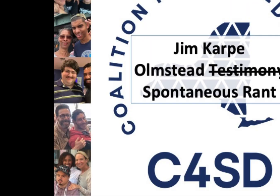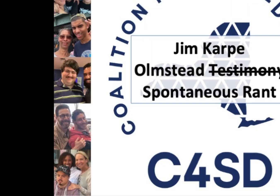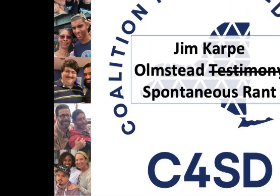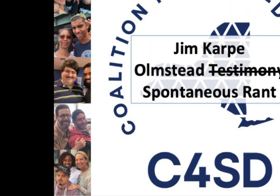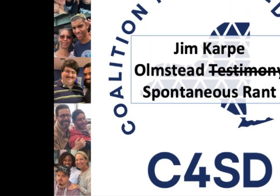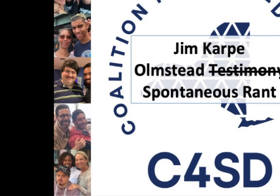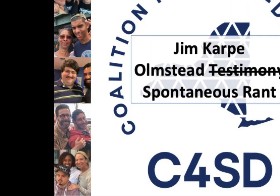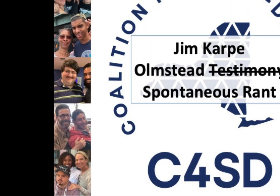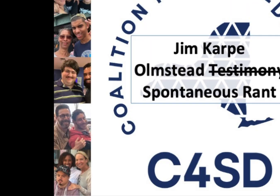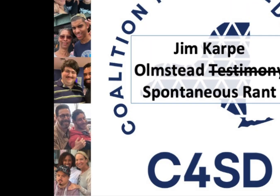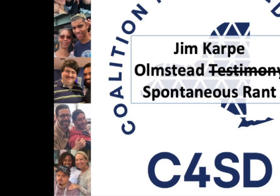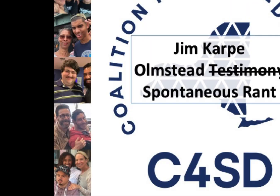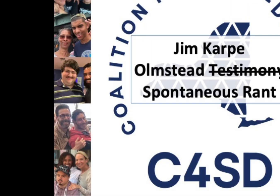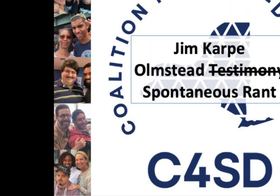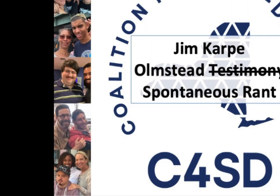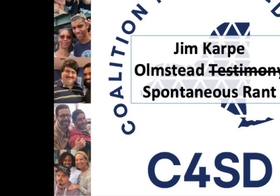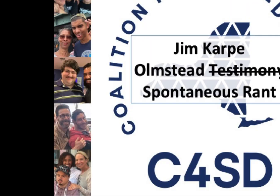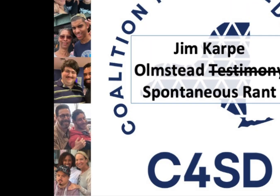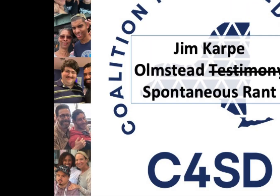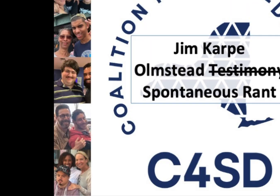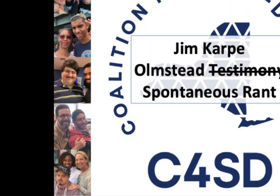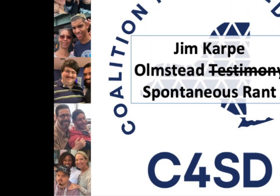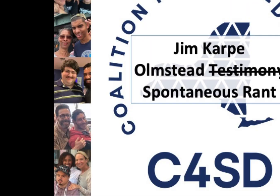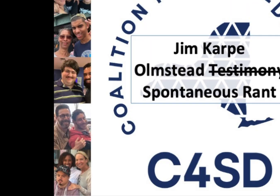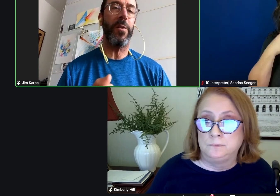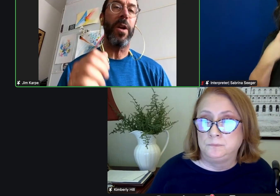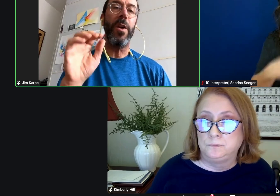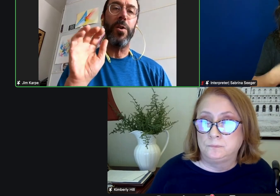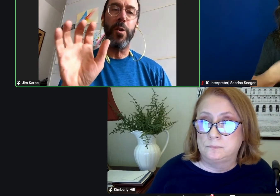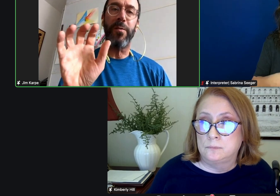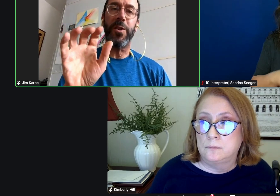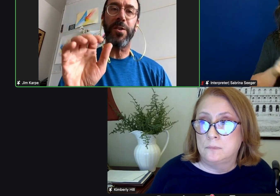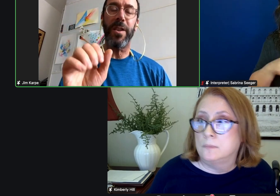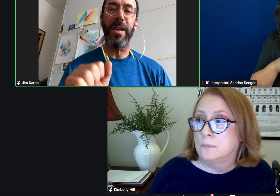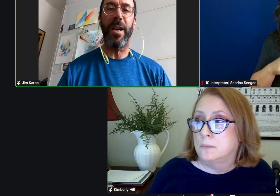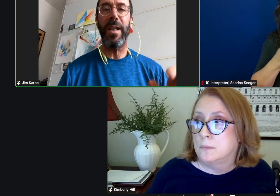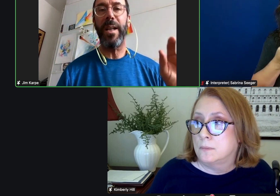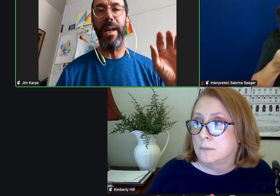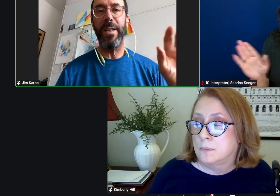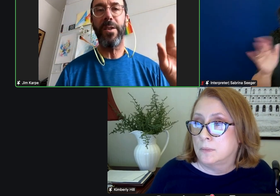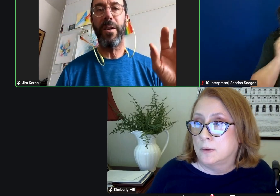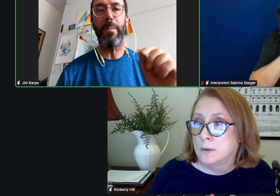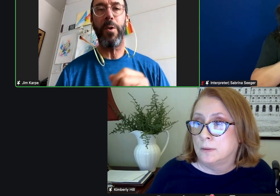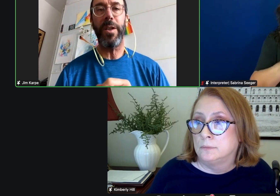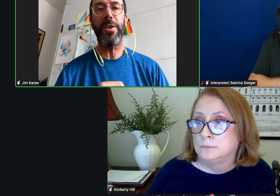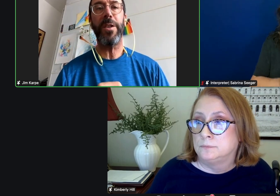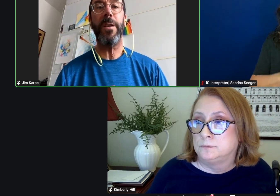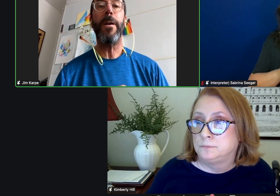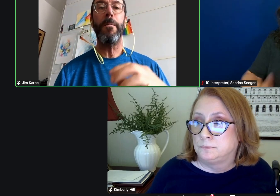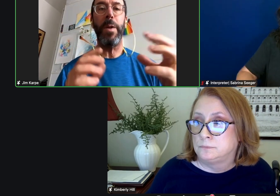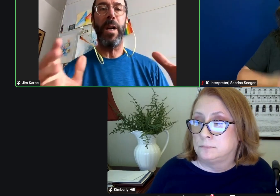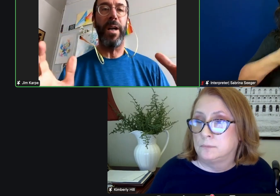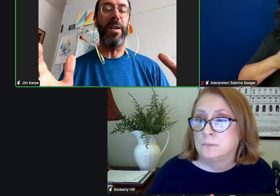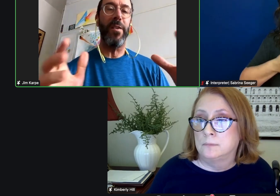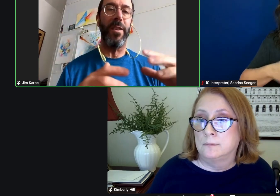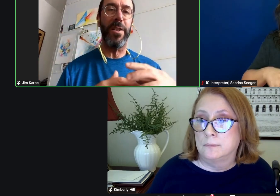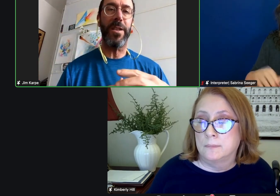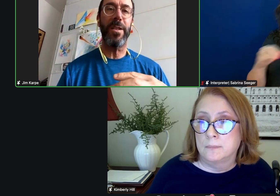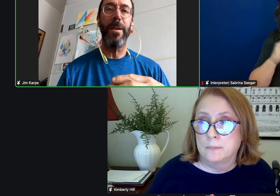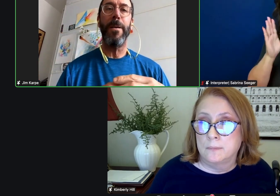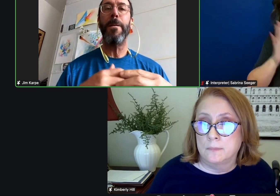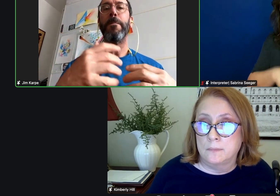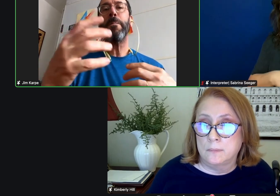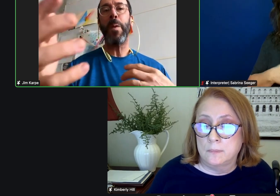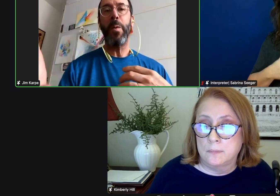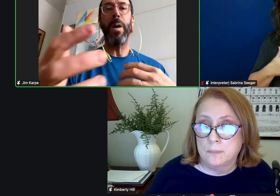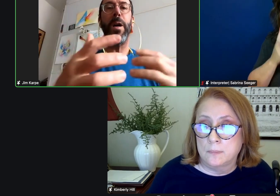my chest. And I do hope that we can have conversations about universal design and collaboration beyond